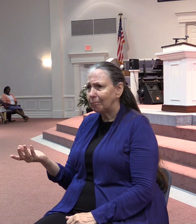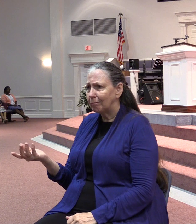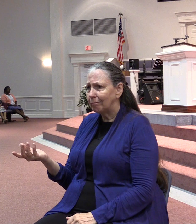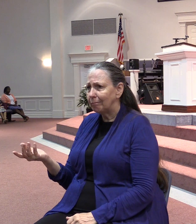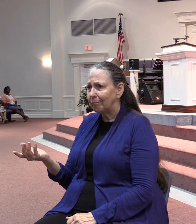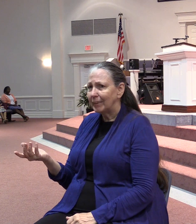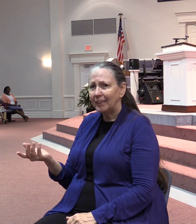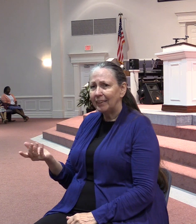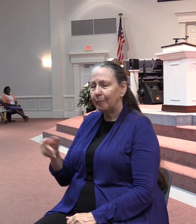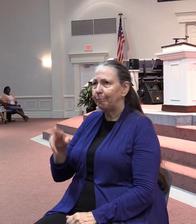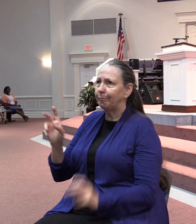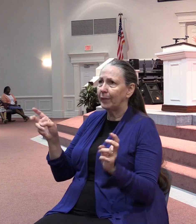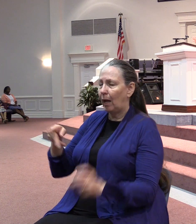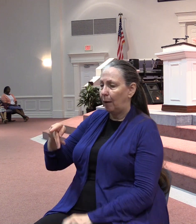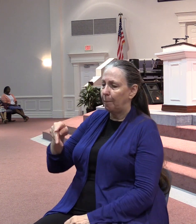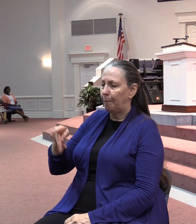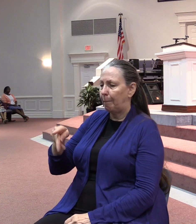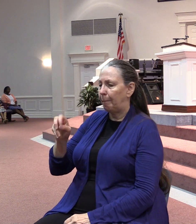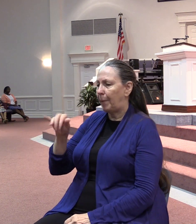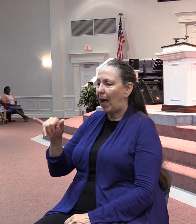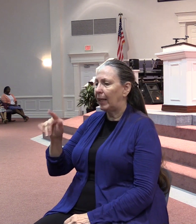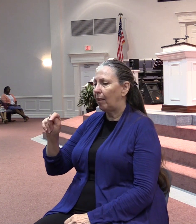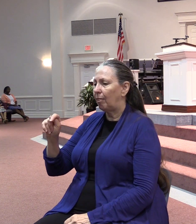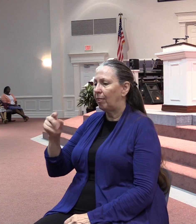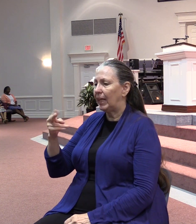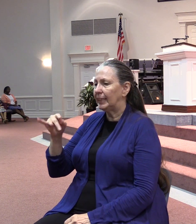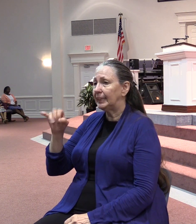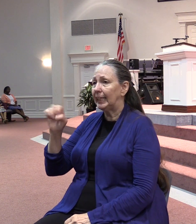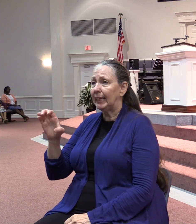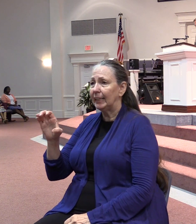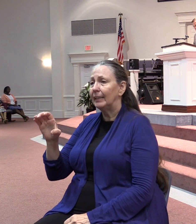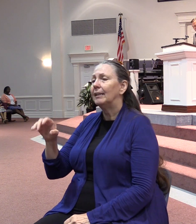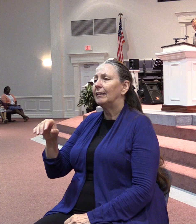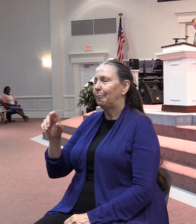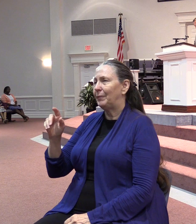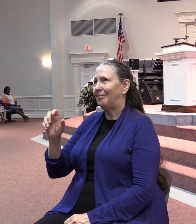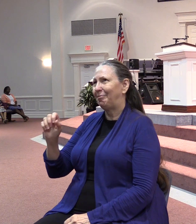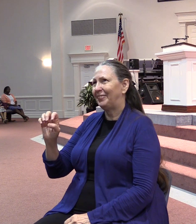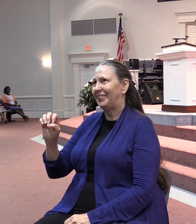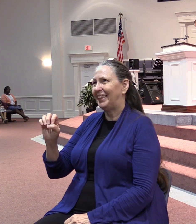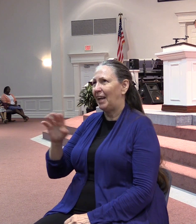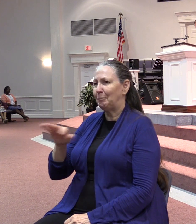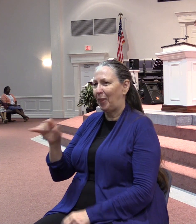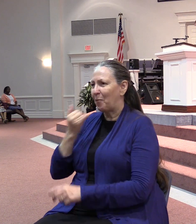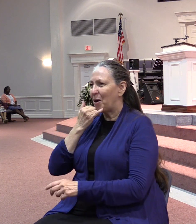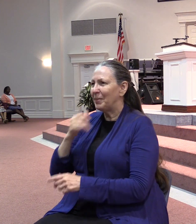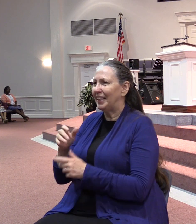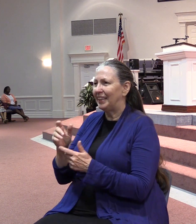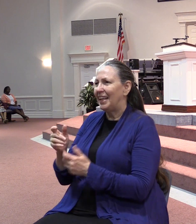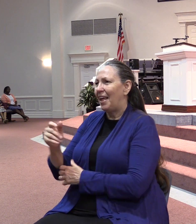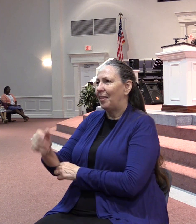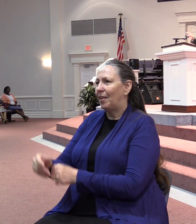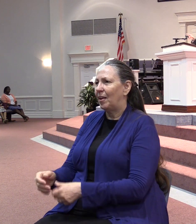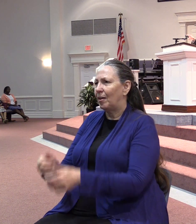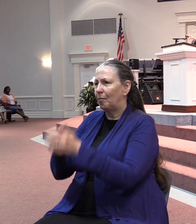They were a polytheistic society. And King Omri made it easy for his